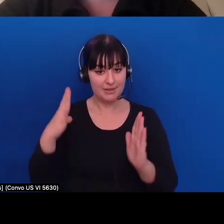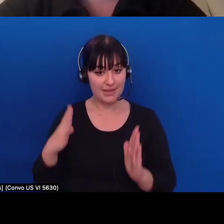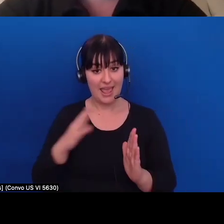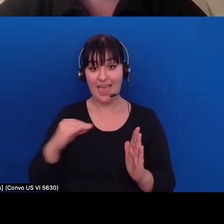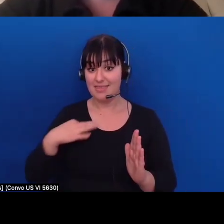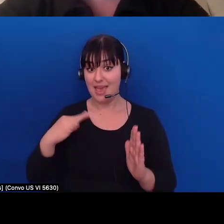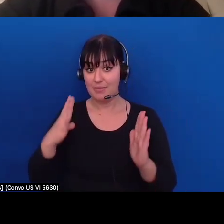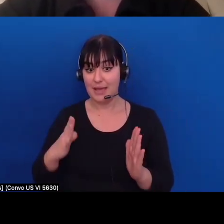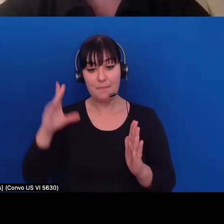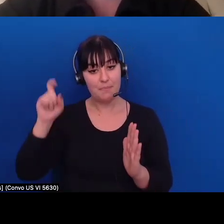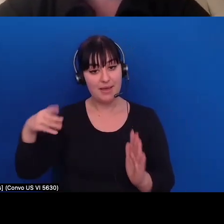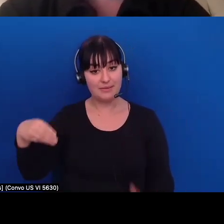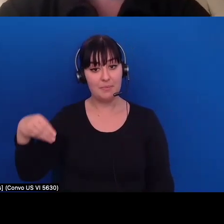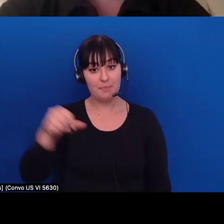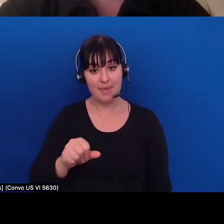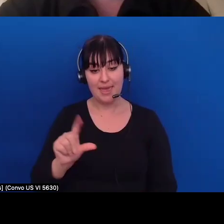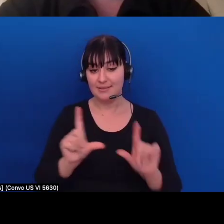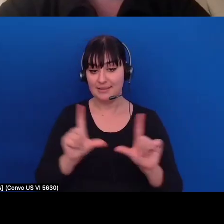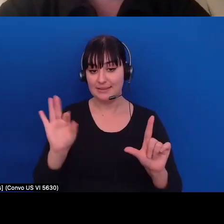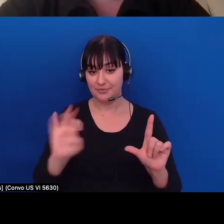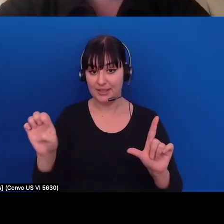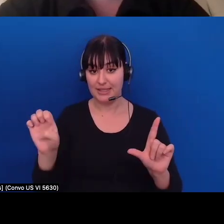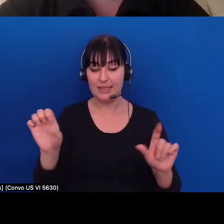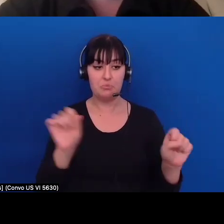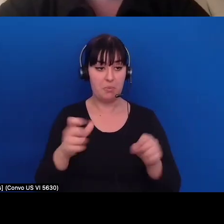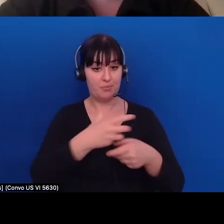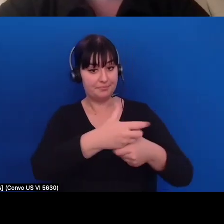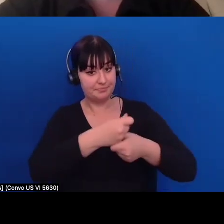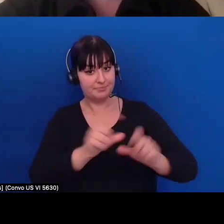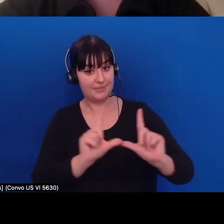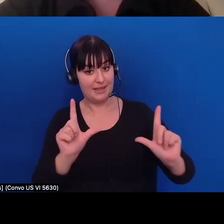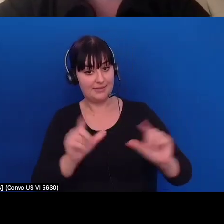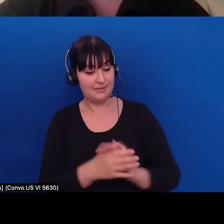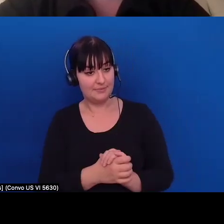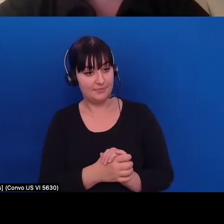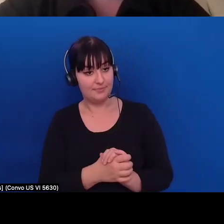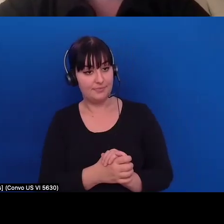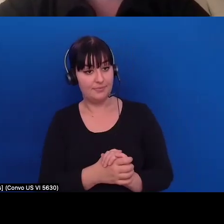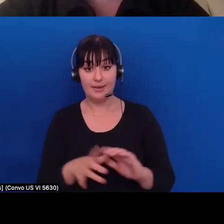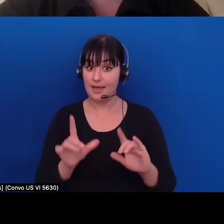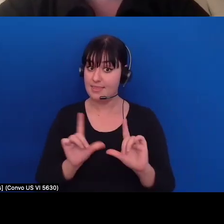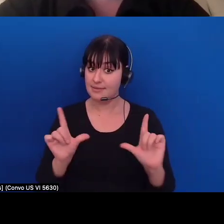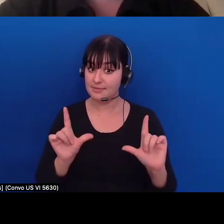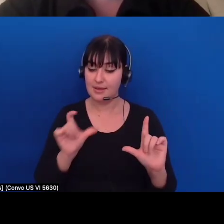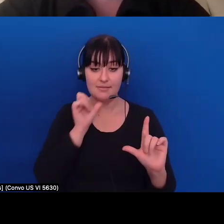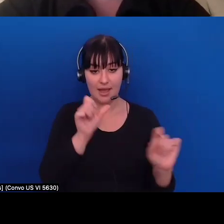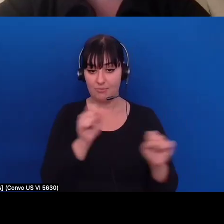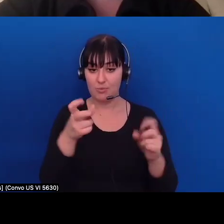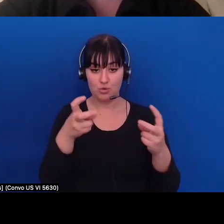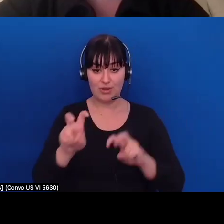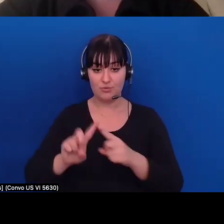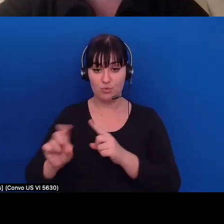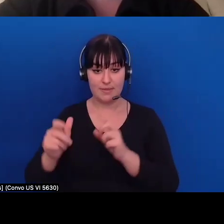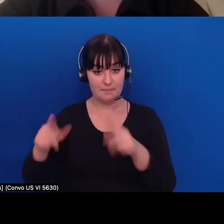applicant must pay the license fee in order to receive the license. Licenses are not transferable,